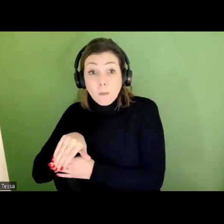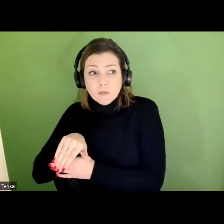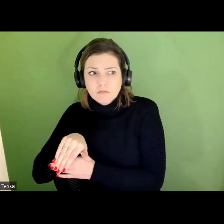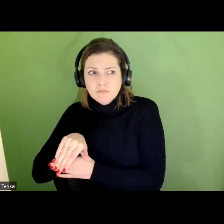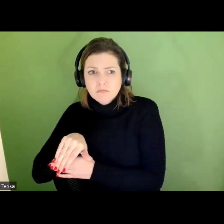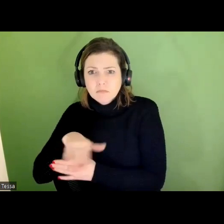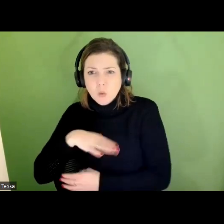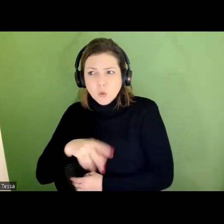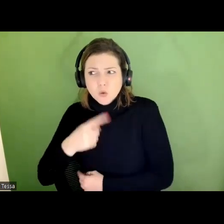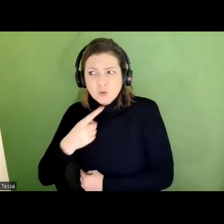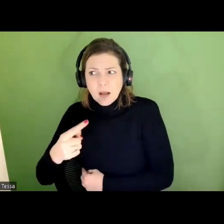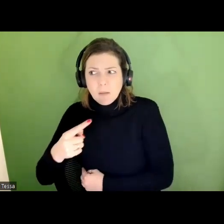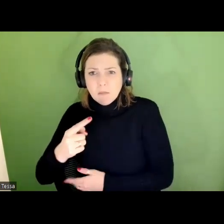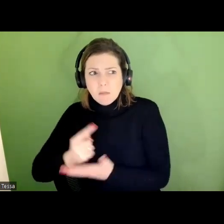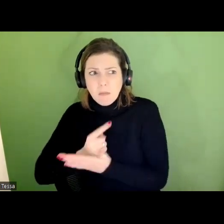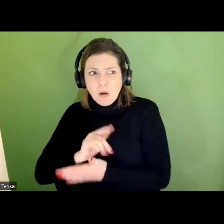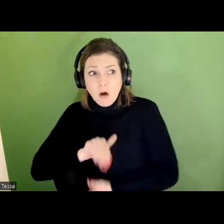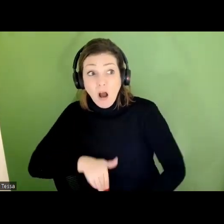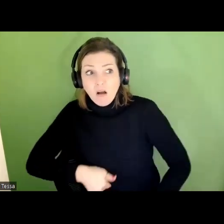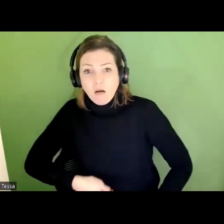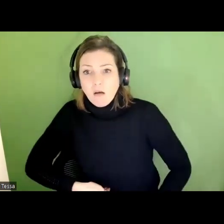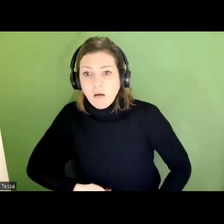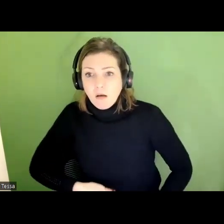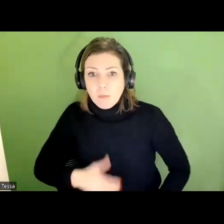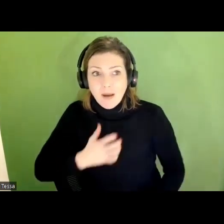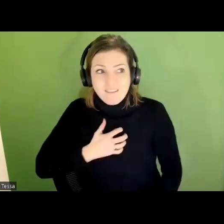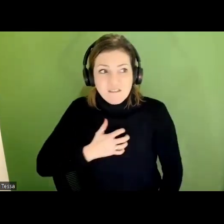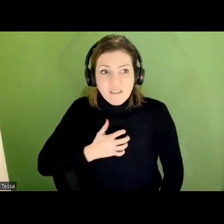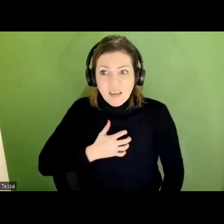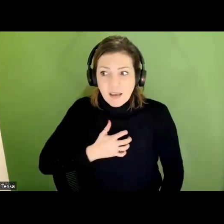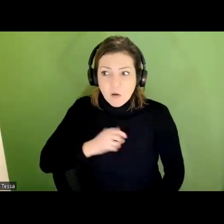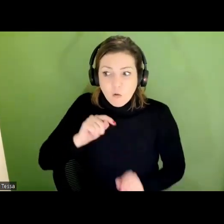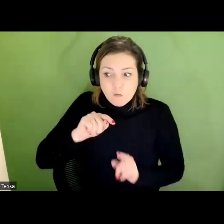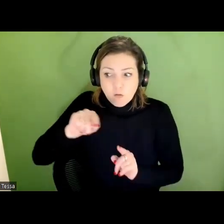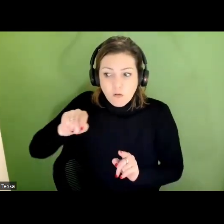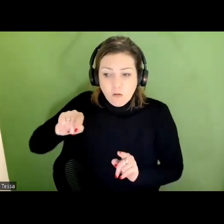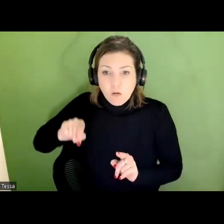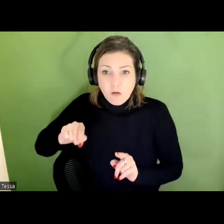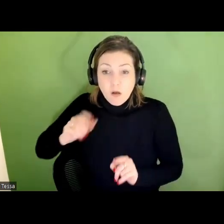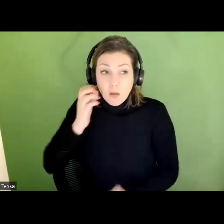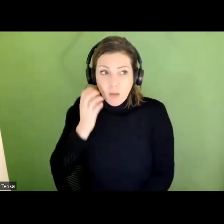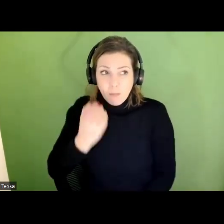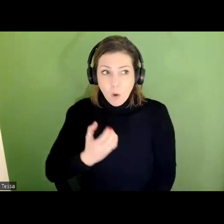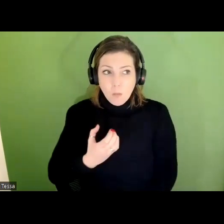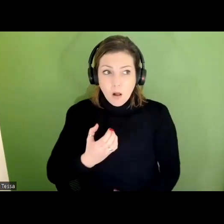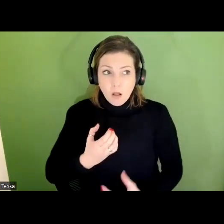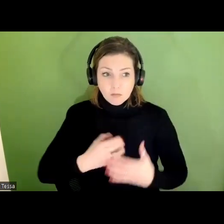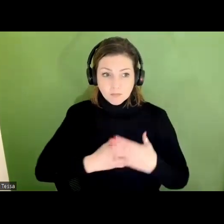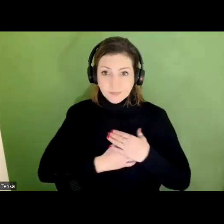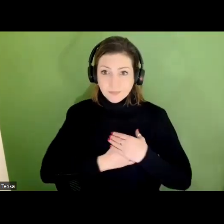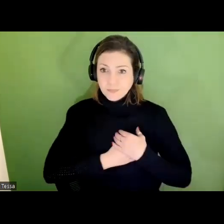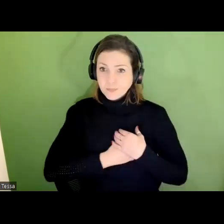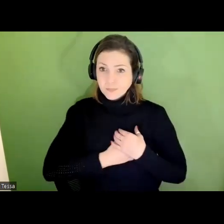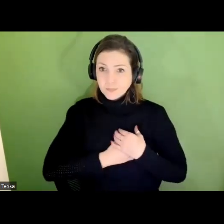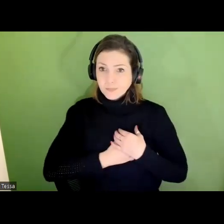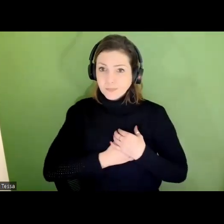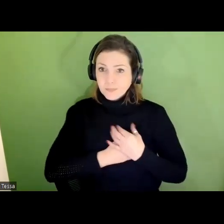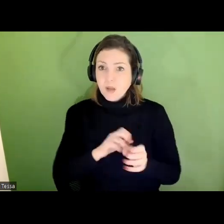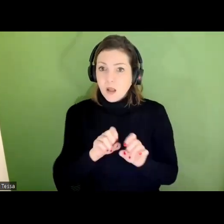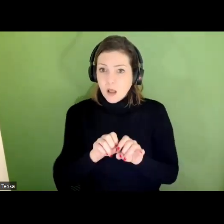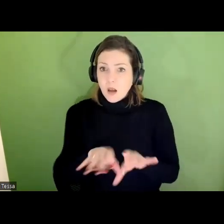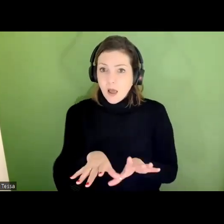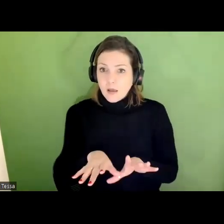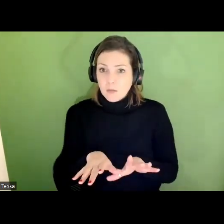my hunger, my fear of the others in the camp? My mobile now stays near my breast, like my abandoned